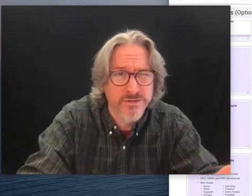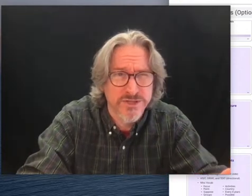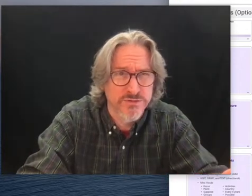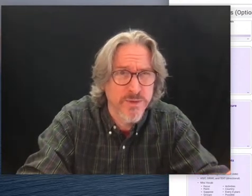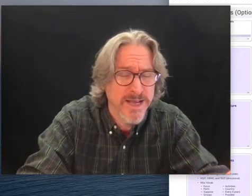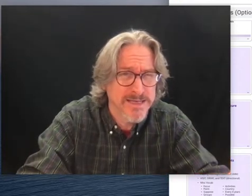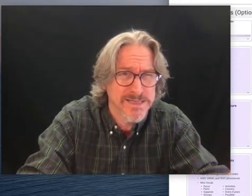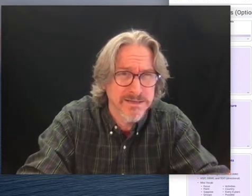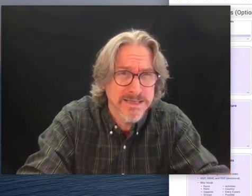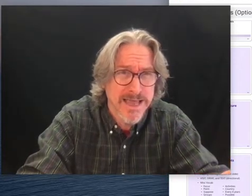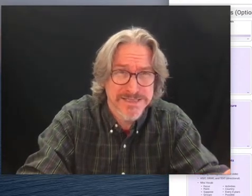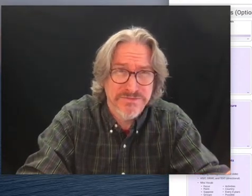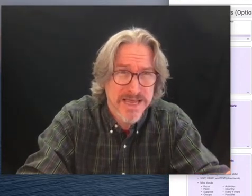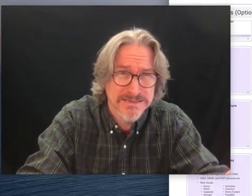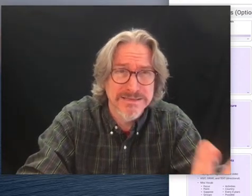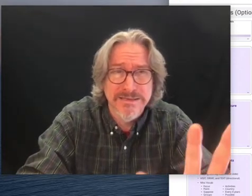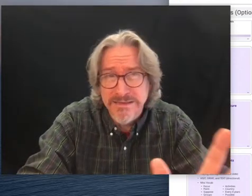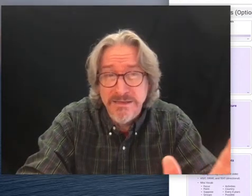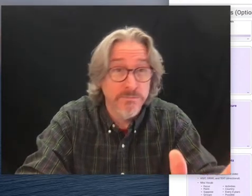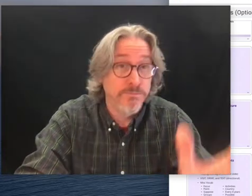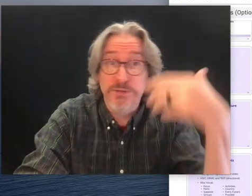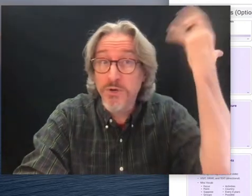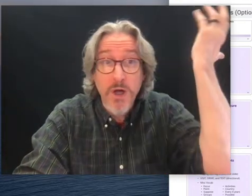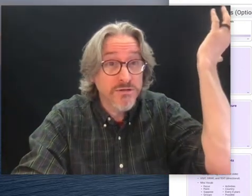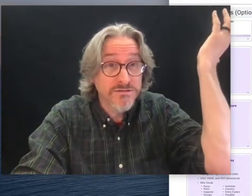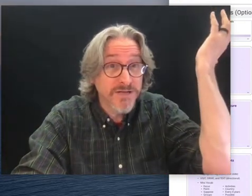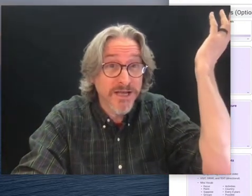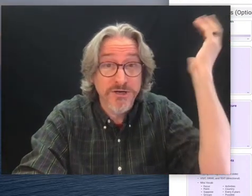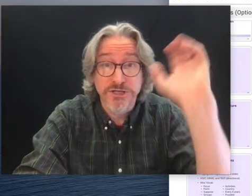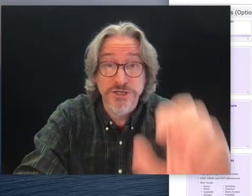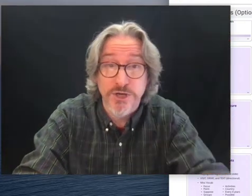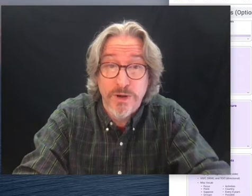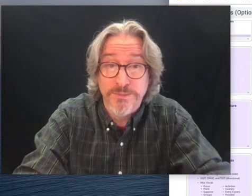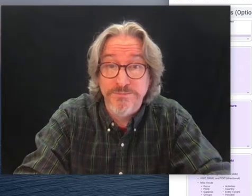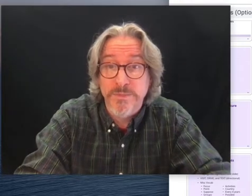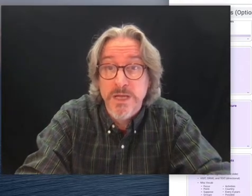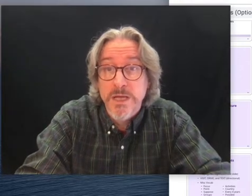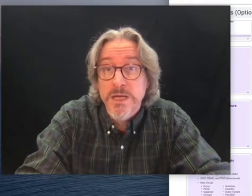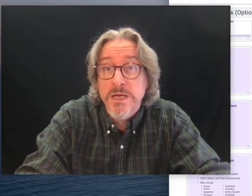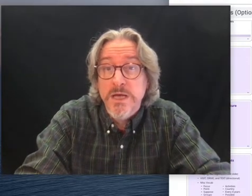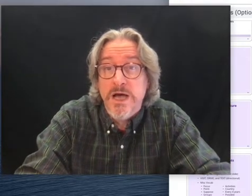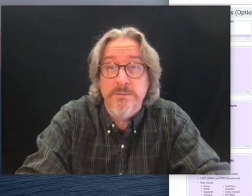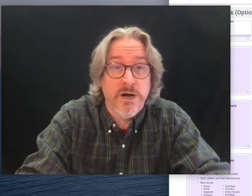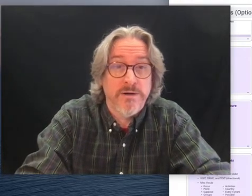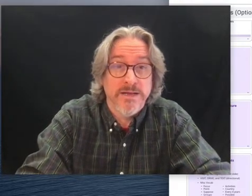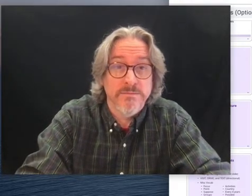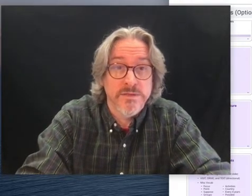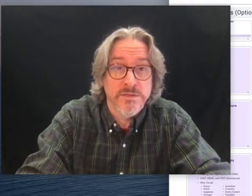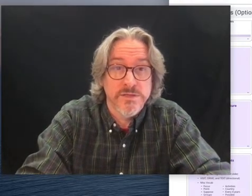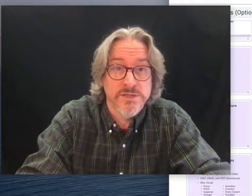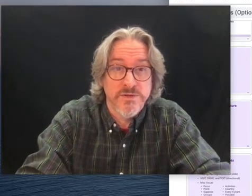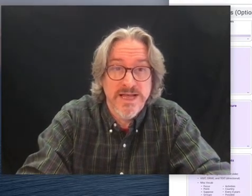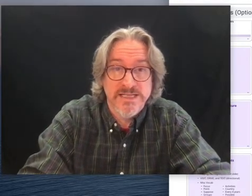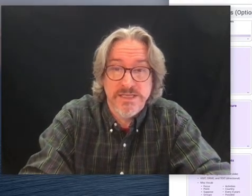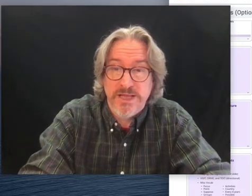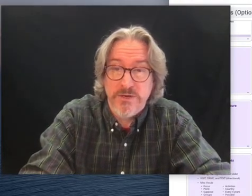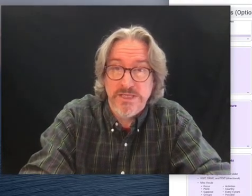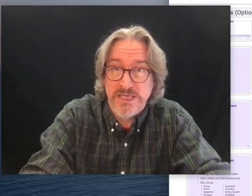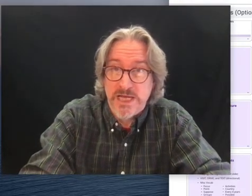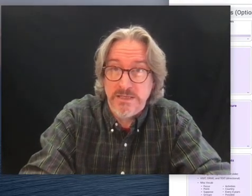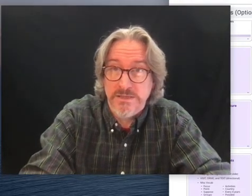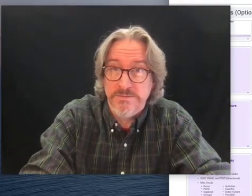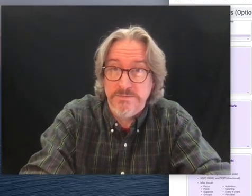for TWA ASL as of yet, but who knows? It could just show up. All right, so that's the